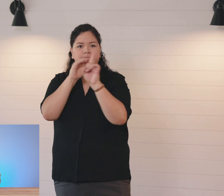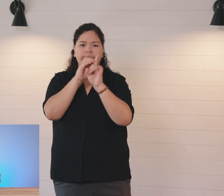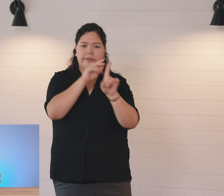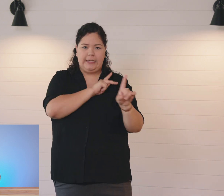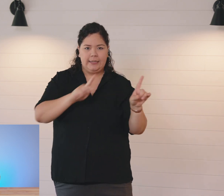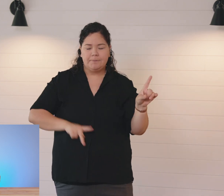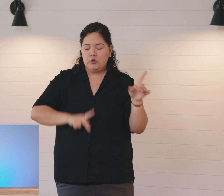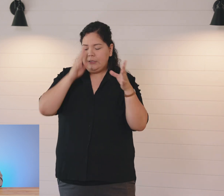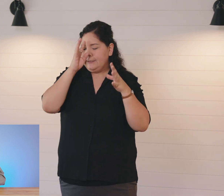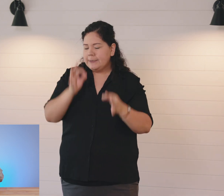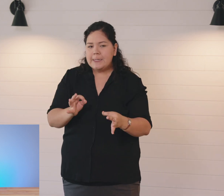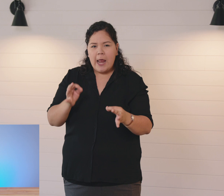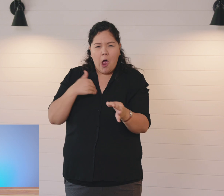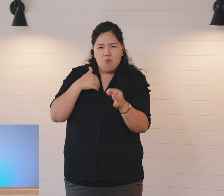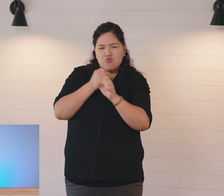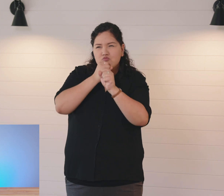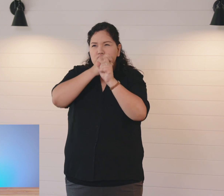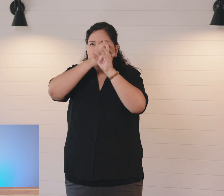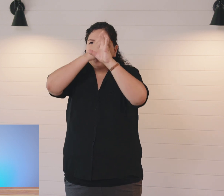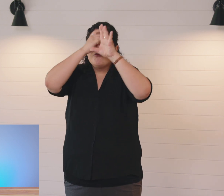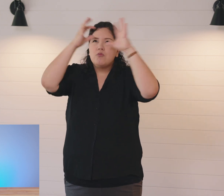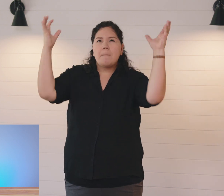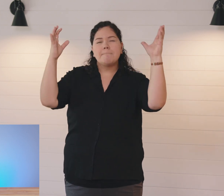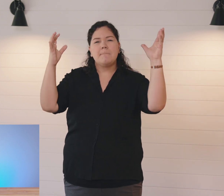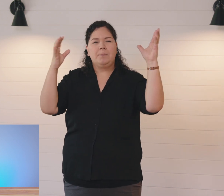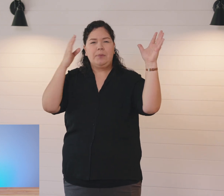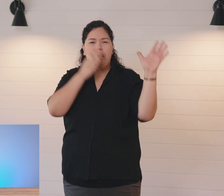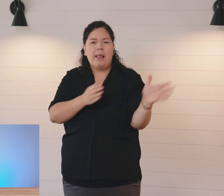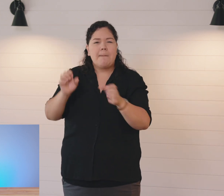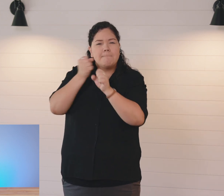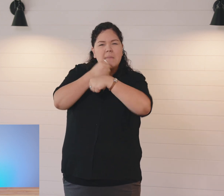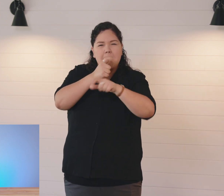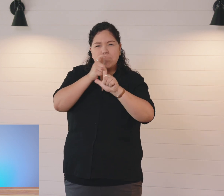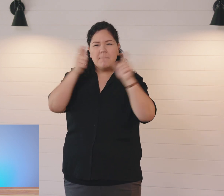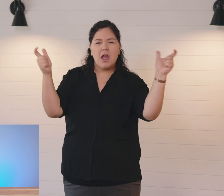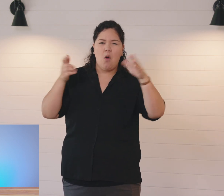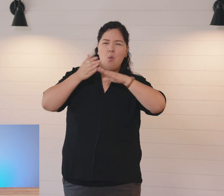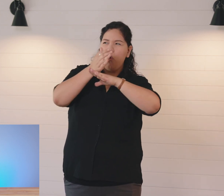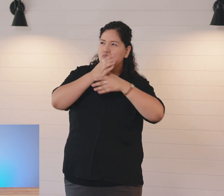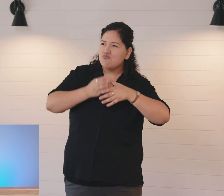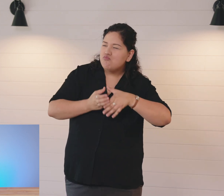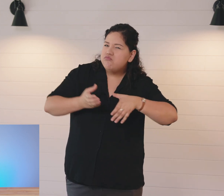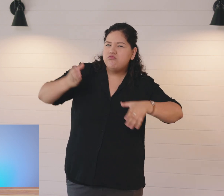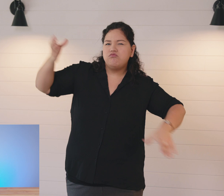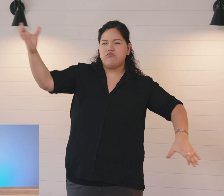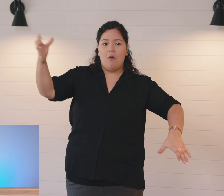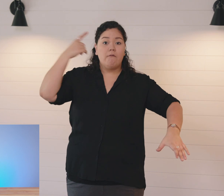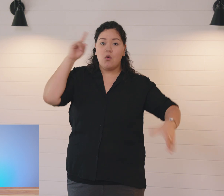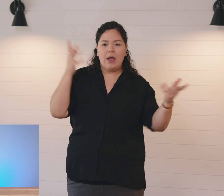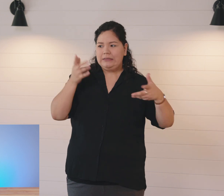he constructs this massive pole to impale Mordecai on just outside of Haman's